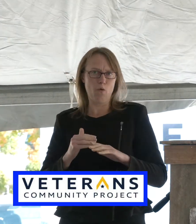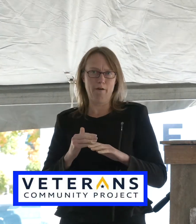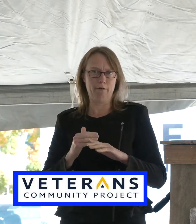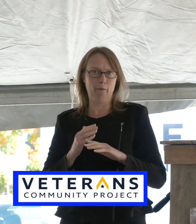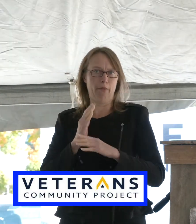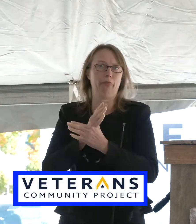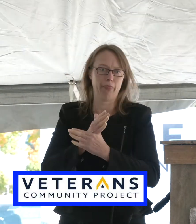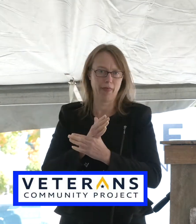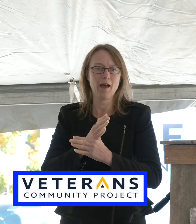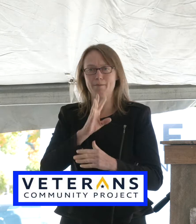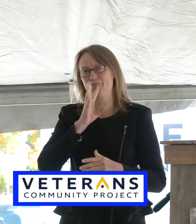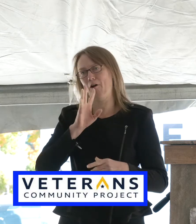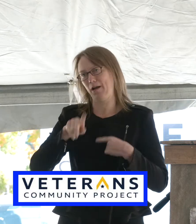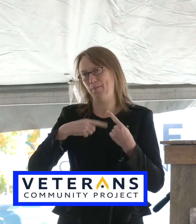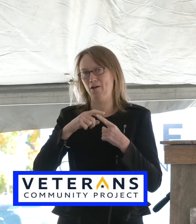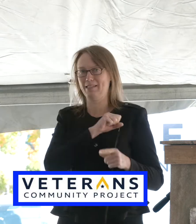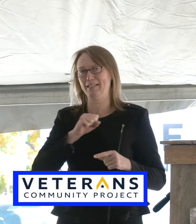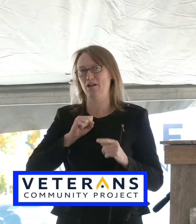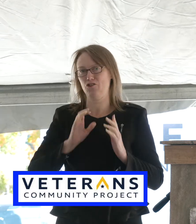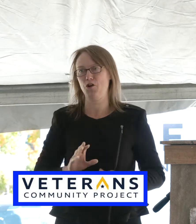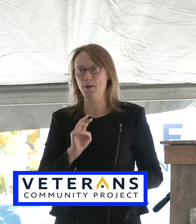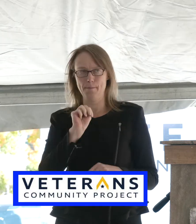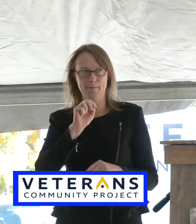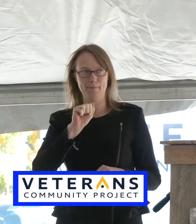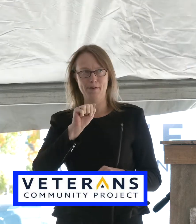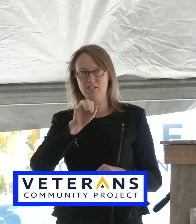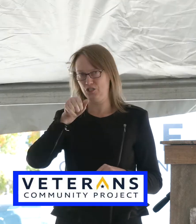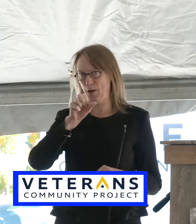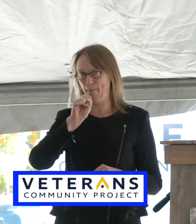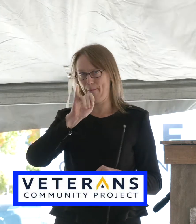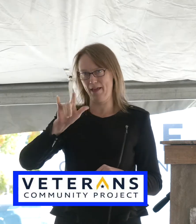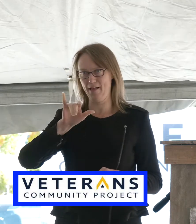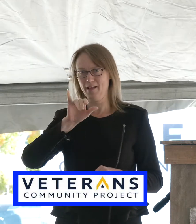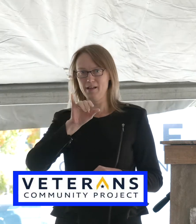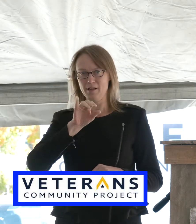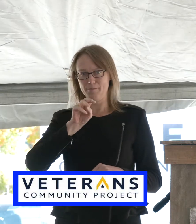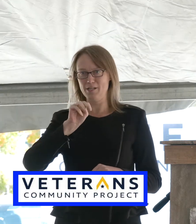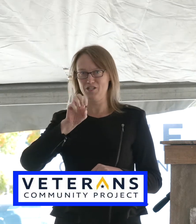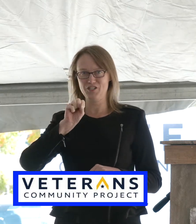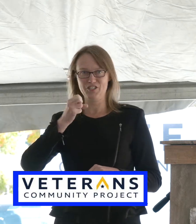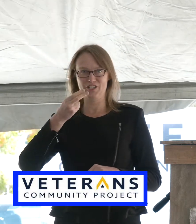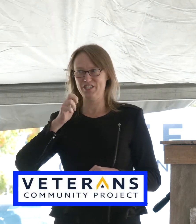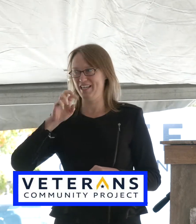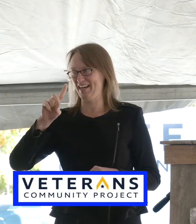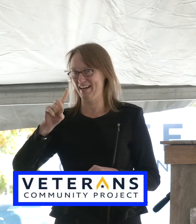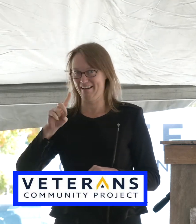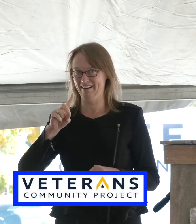Nasheed, right? I served with Jamilah in the House. Yeah, go ahead. Go ahead.